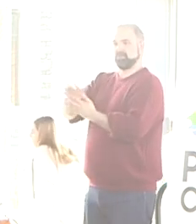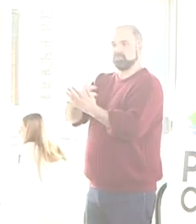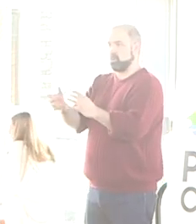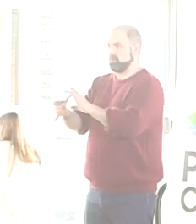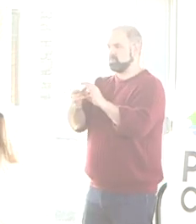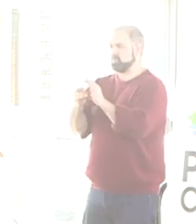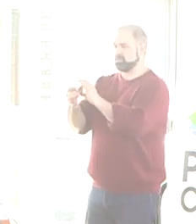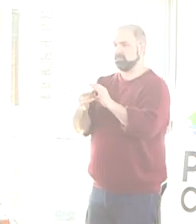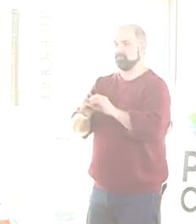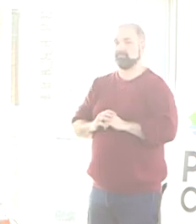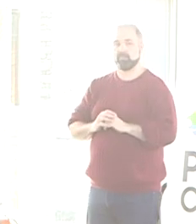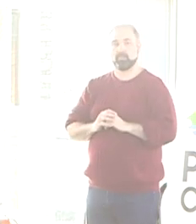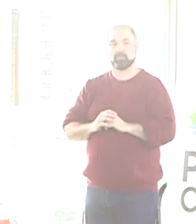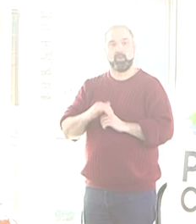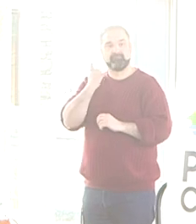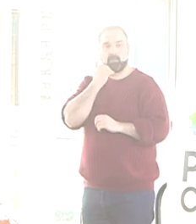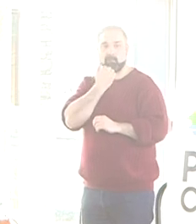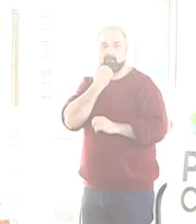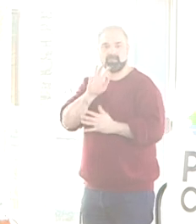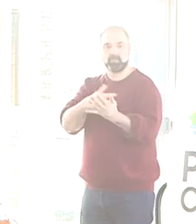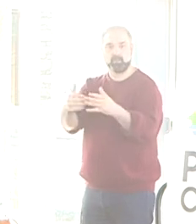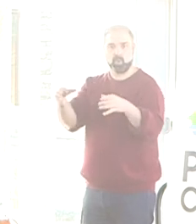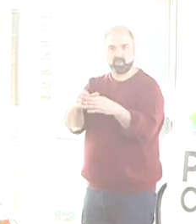the switchboard's phone number